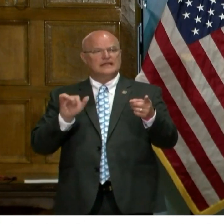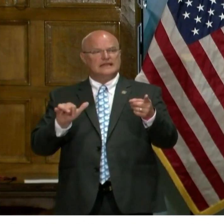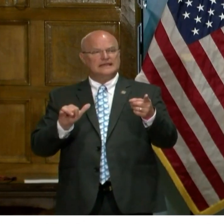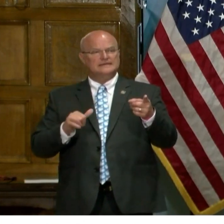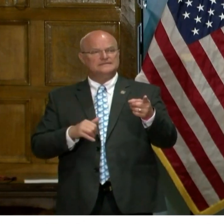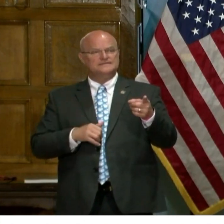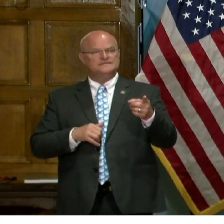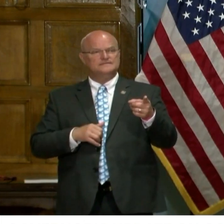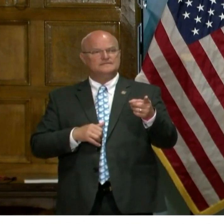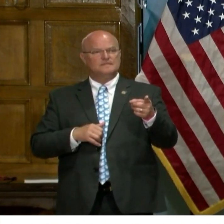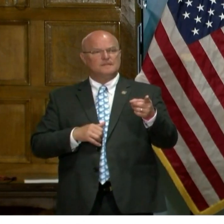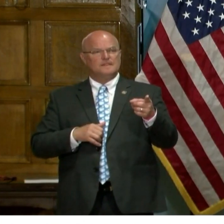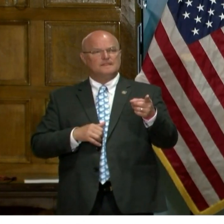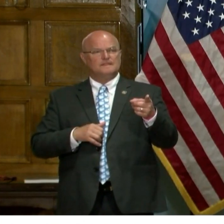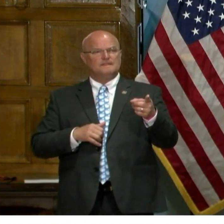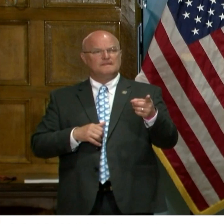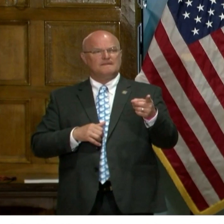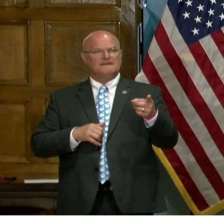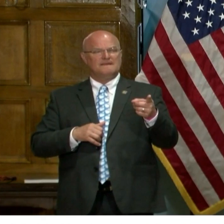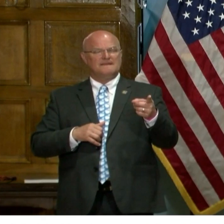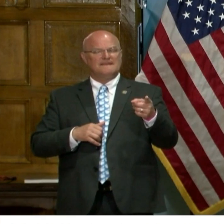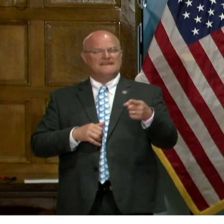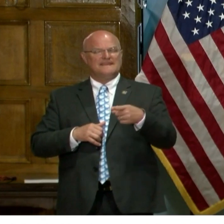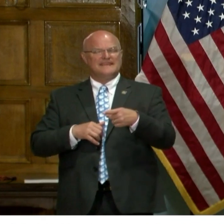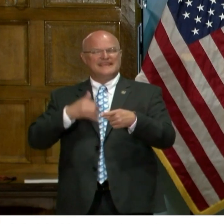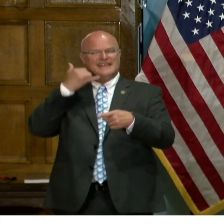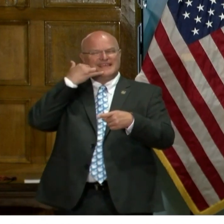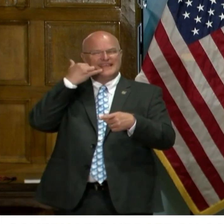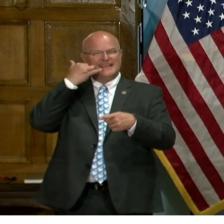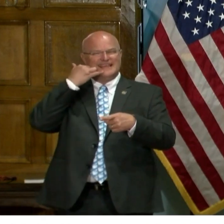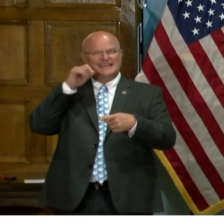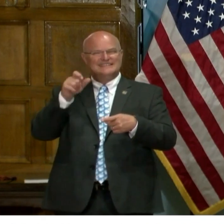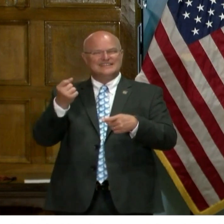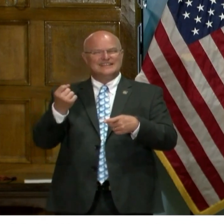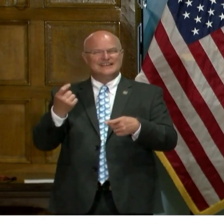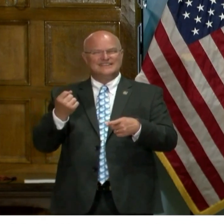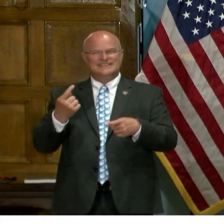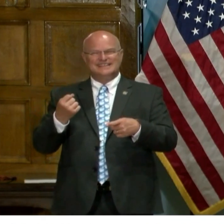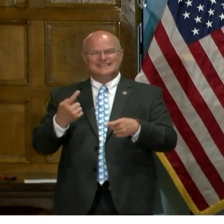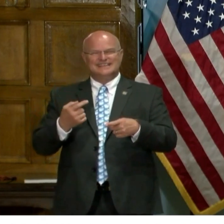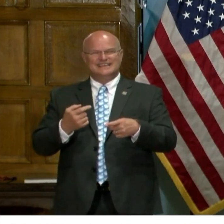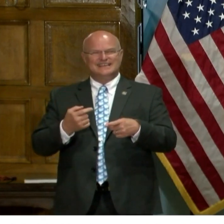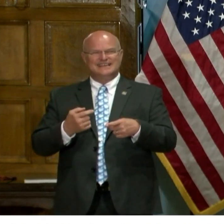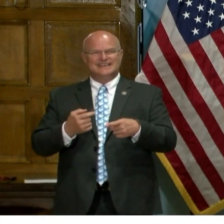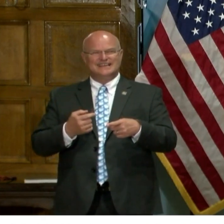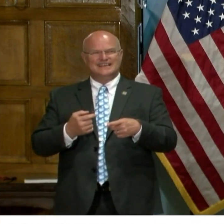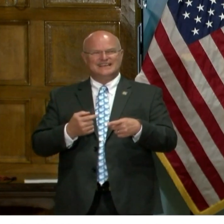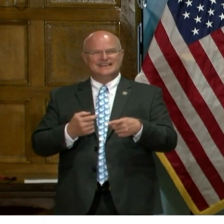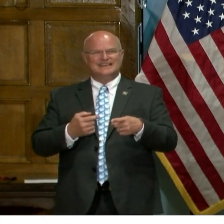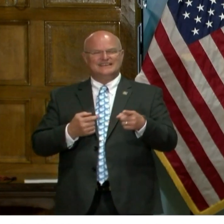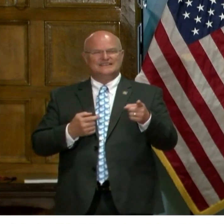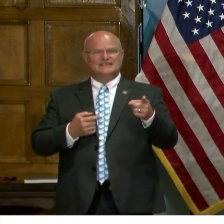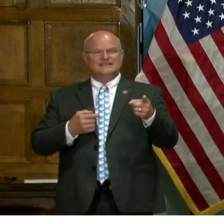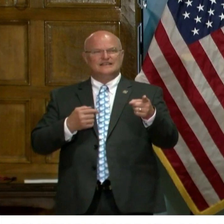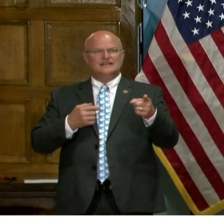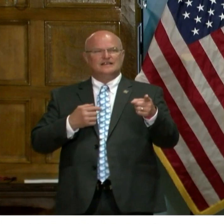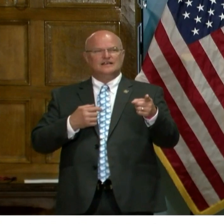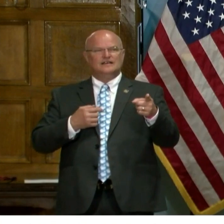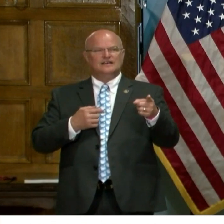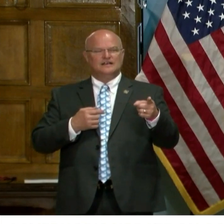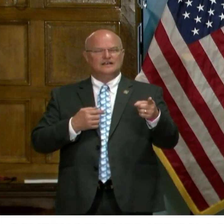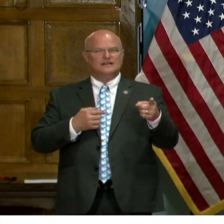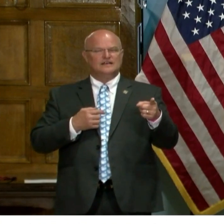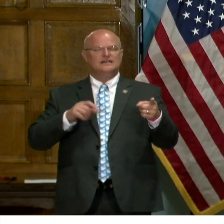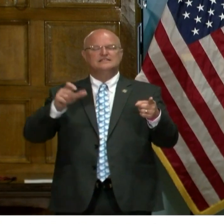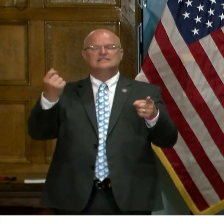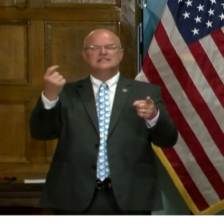I guess this might Yes, Mercedes McKay with Channel 11. this I have a question for Dr. Smith. Just a